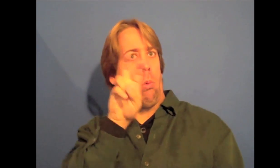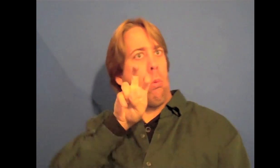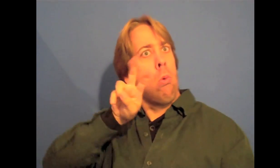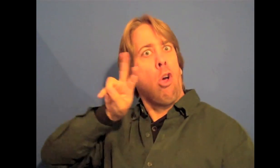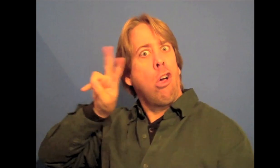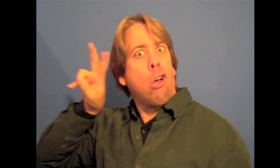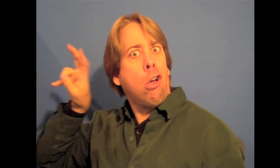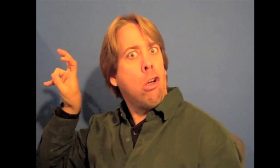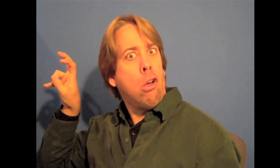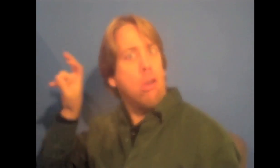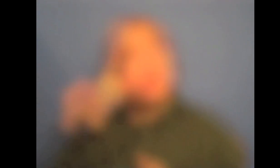away.